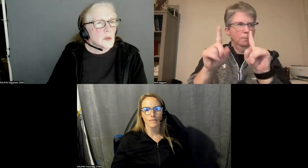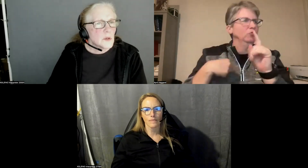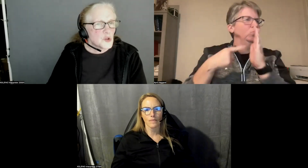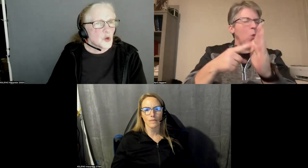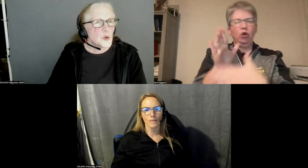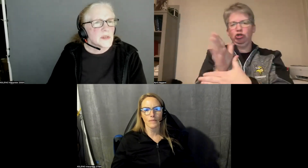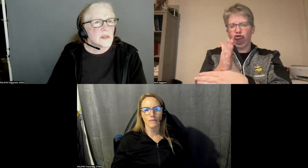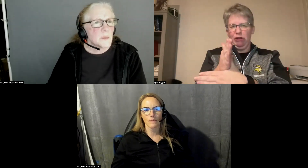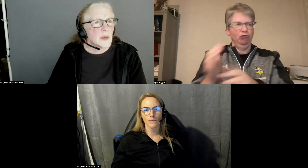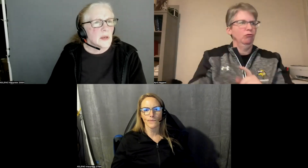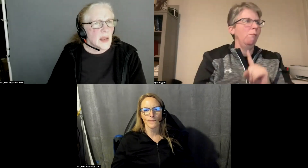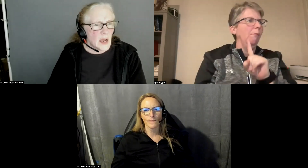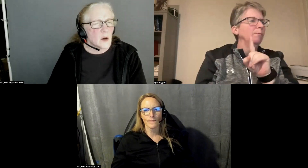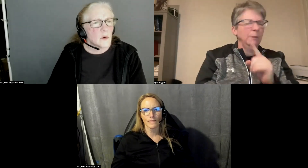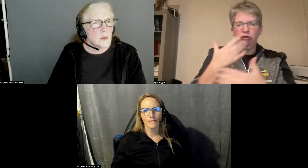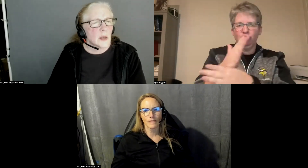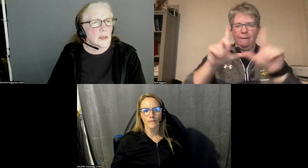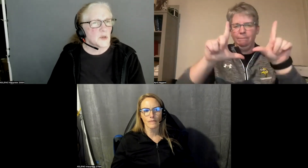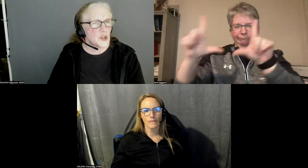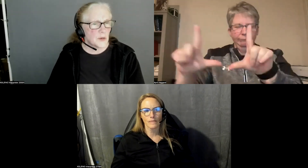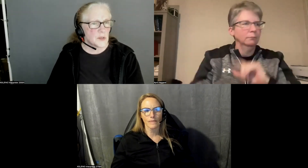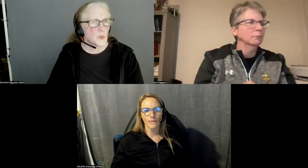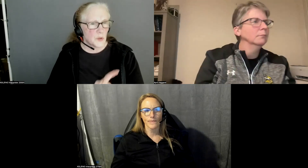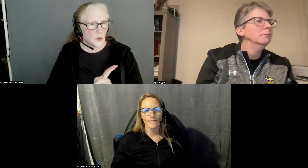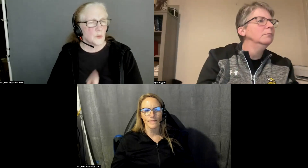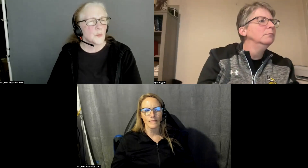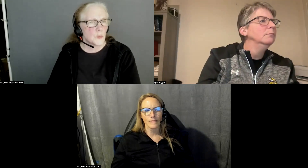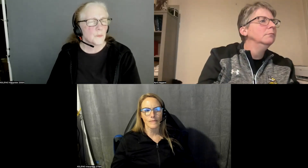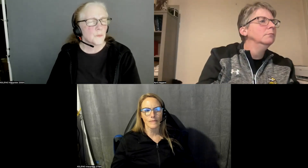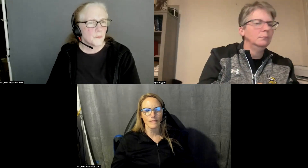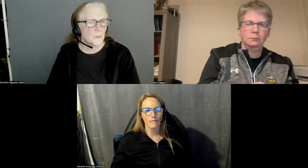I will show you a statement now. Let me share this with you.